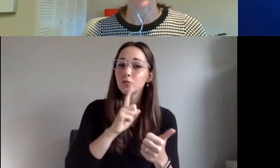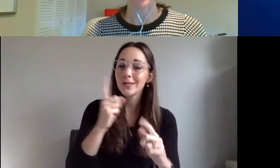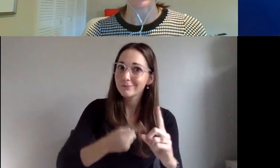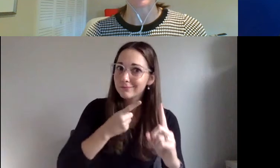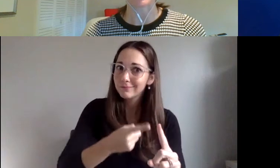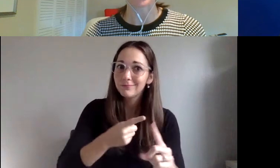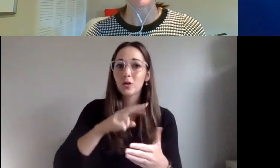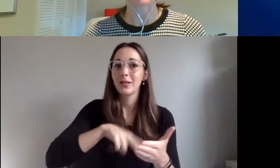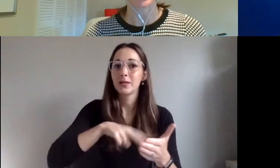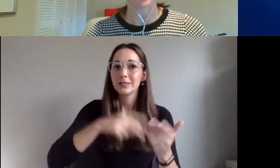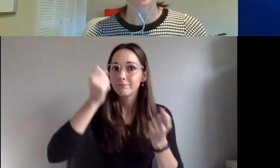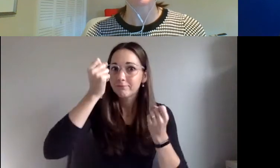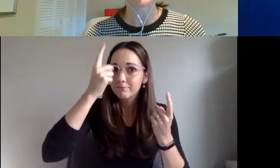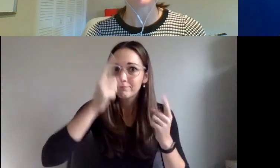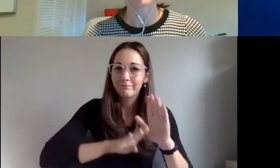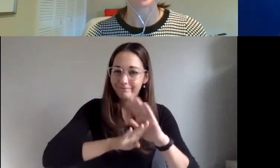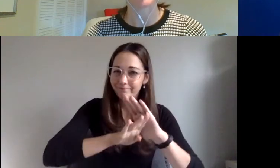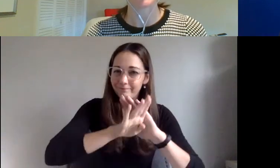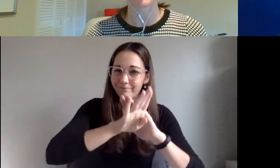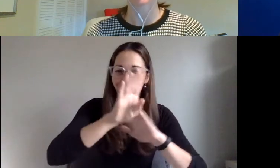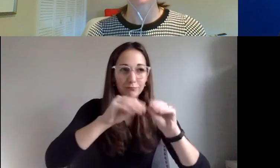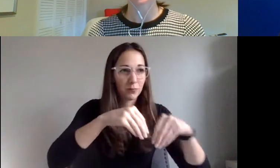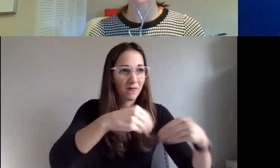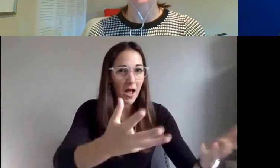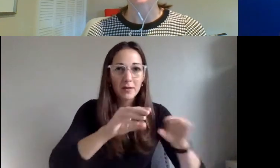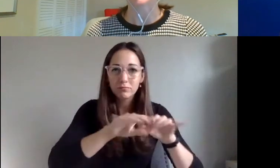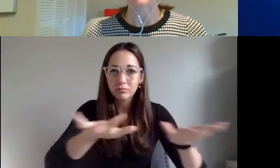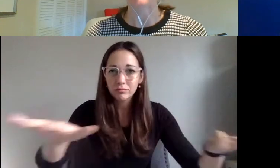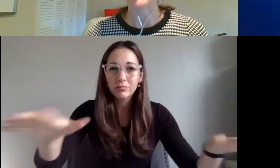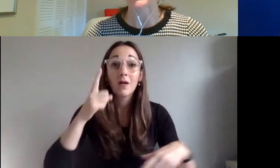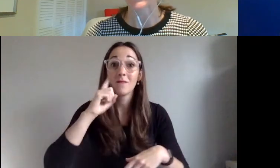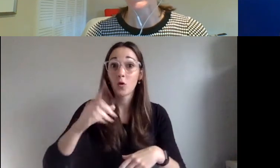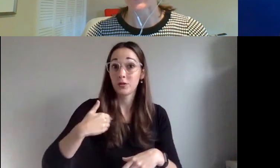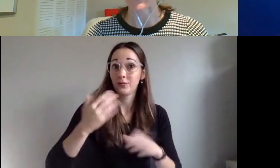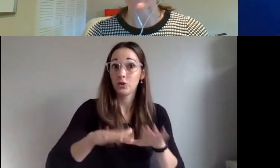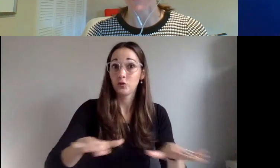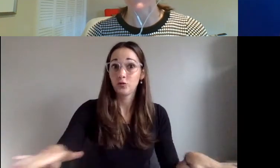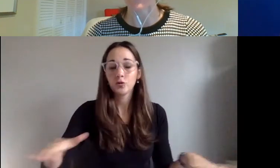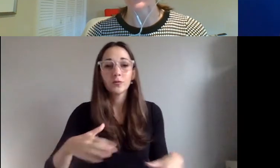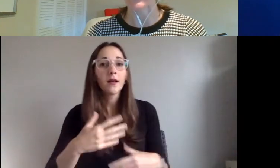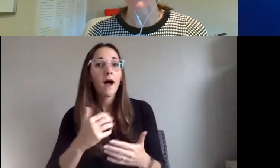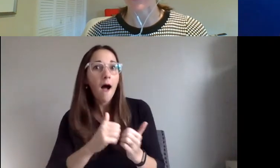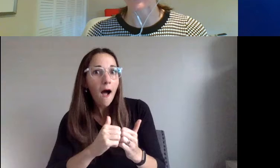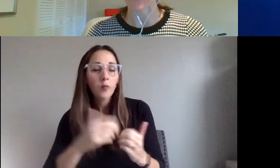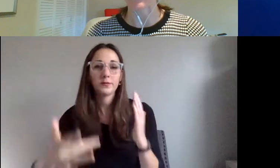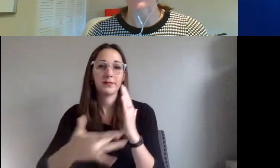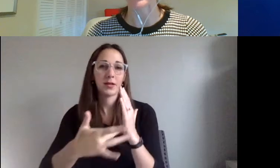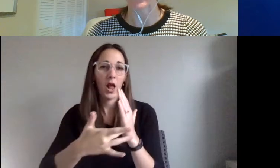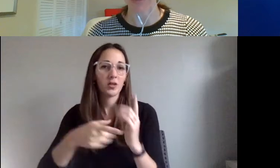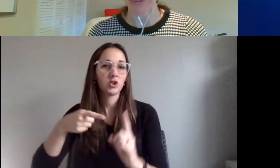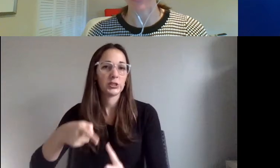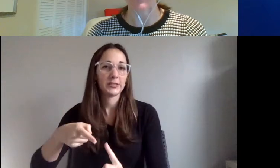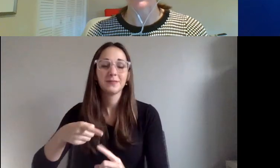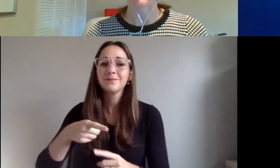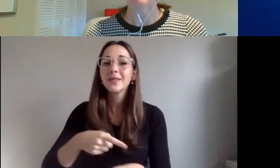literacy and developing literacy for young children using technology. It's also something that our dear friend and colleague,